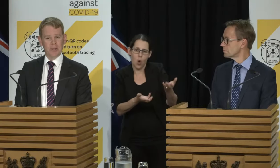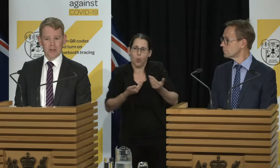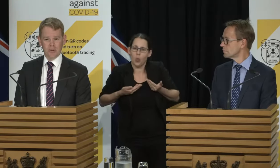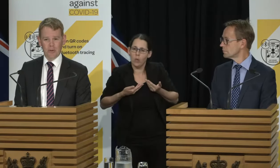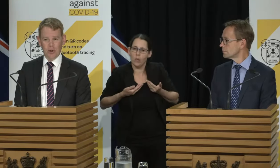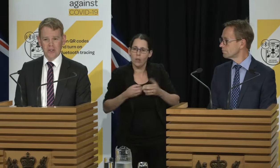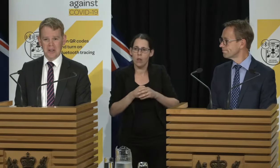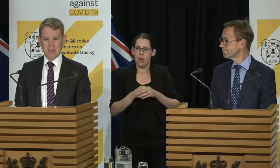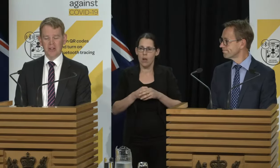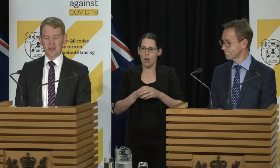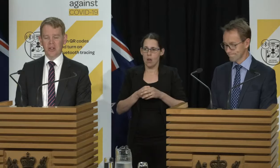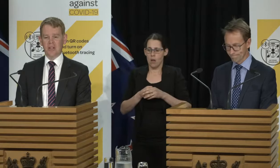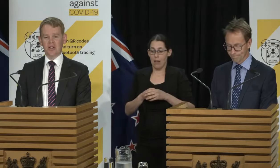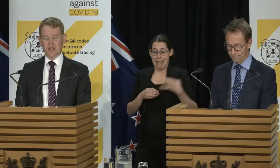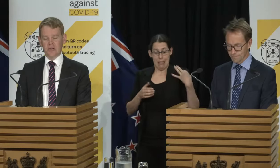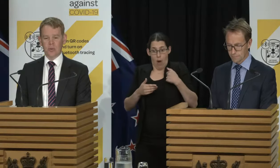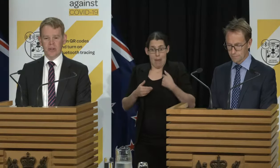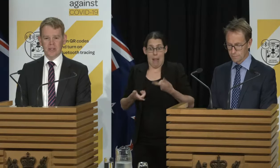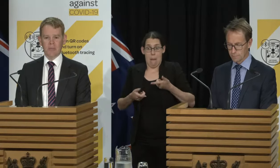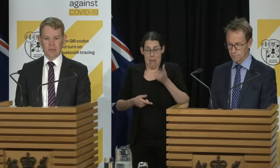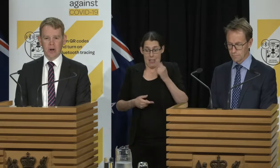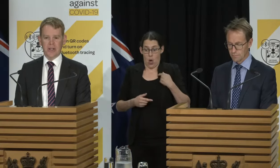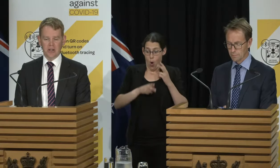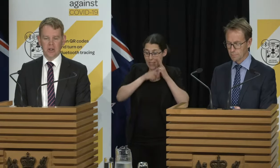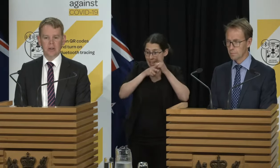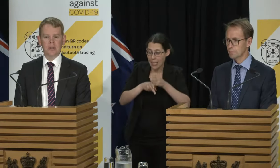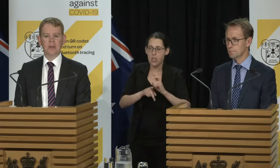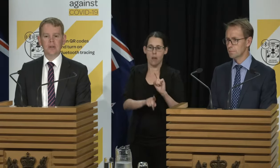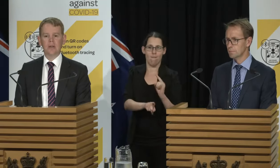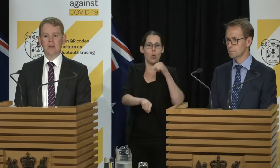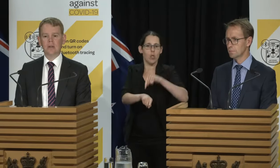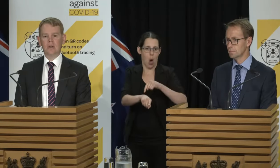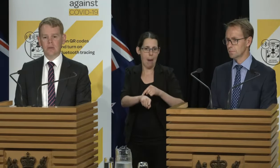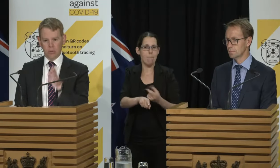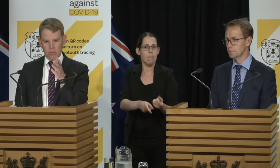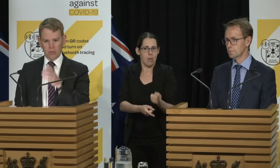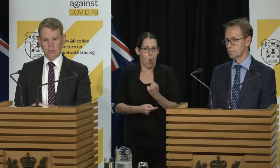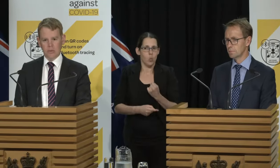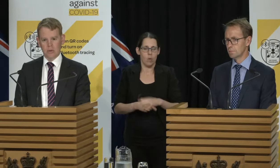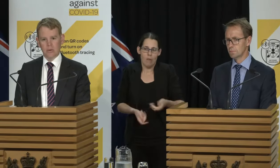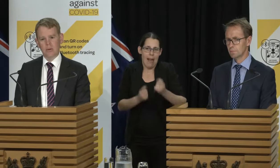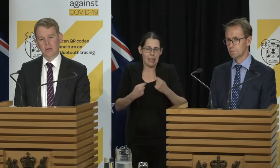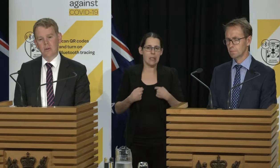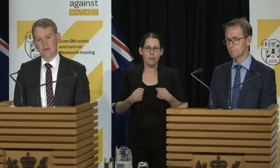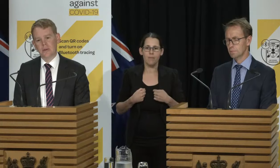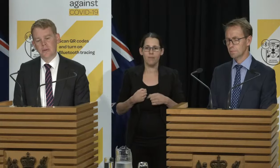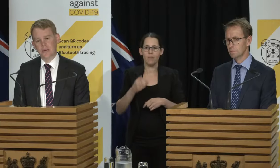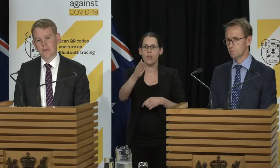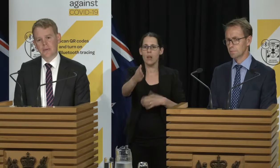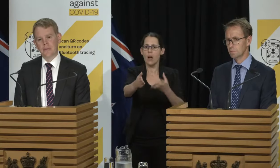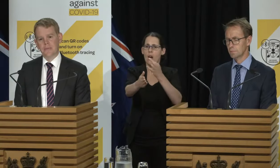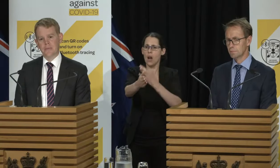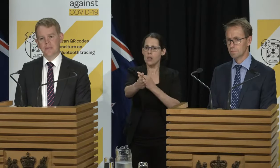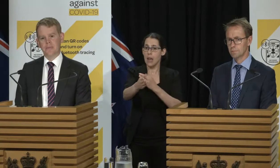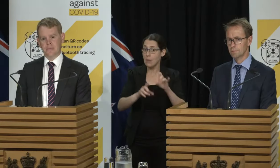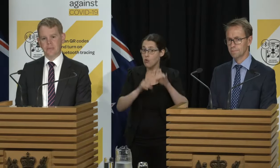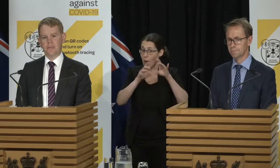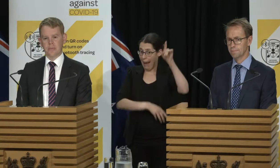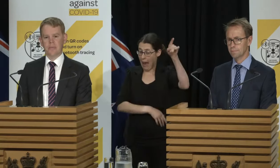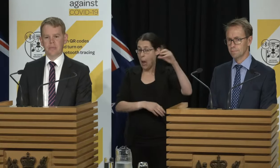have been the Minister overseeing managed isolation, it's the first one that's come to my attention. And Dr. Bloomfiled, are you... in Australia, in Melbourne,